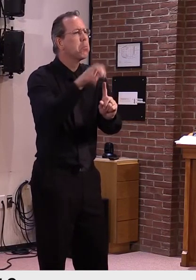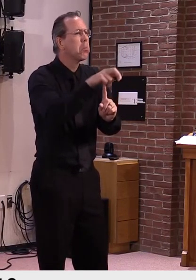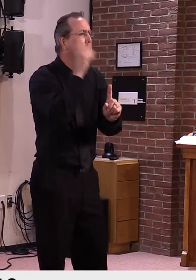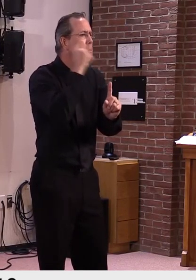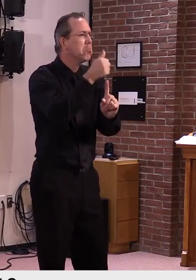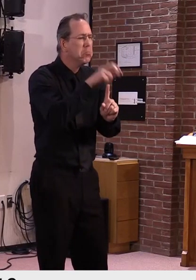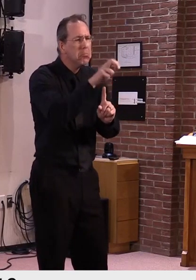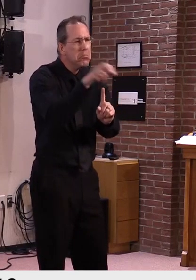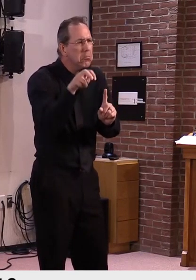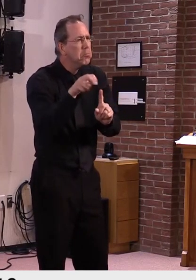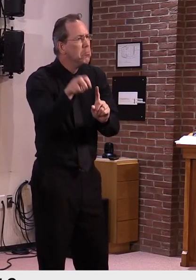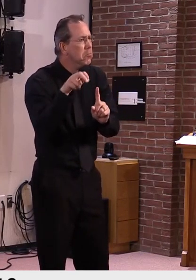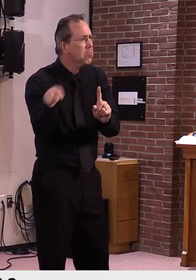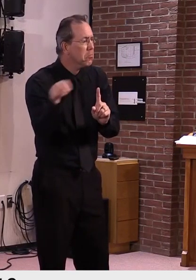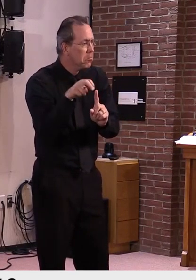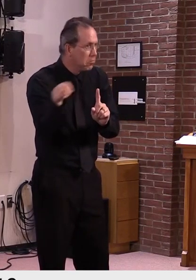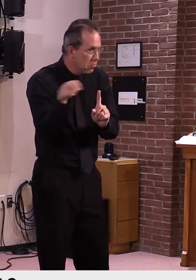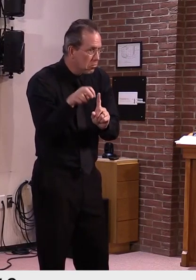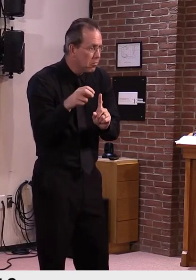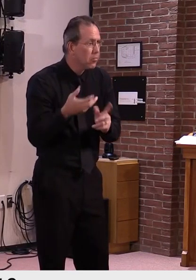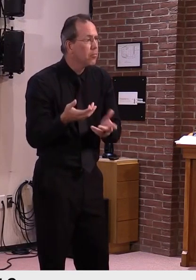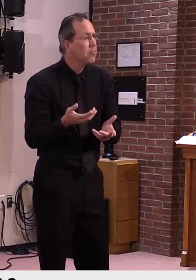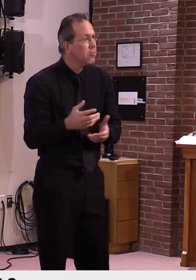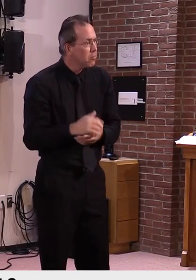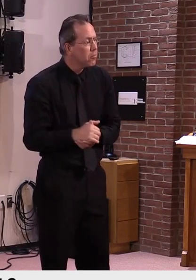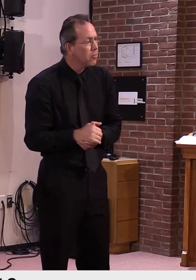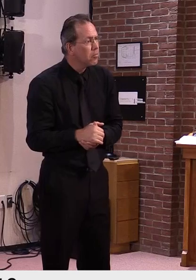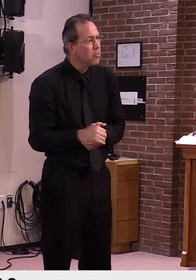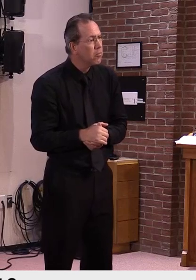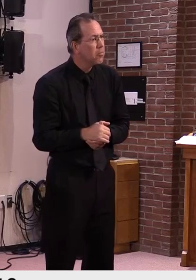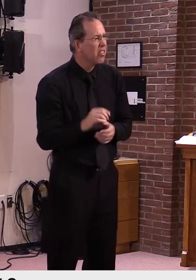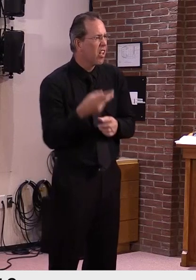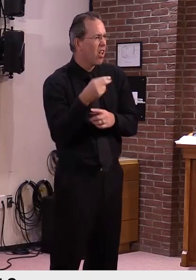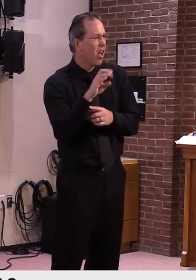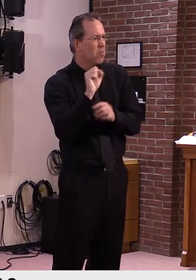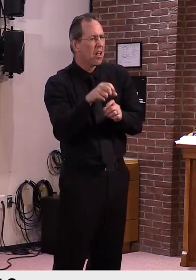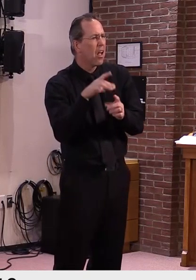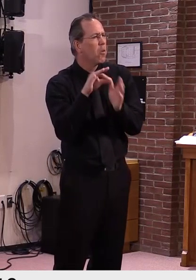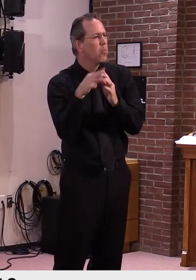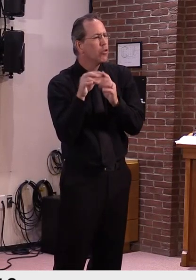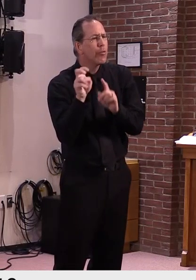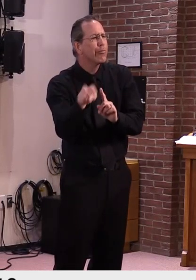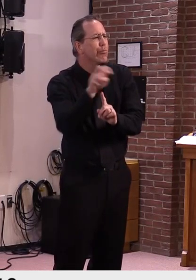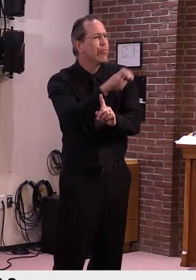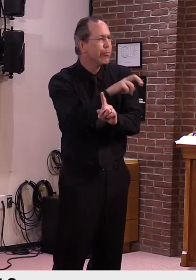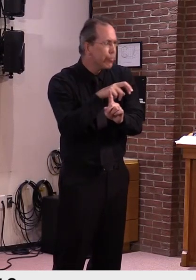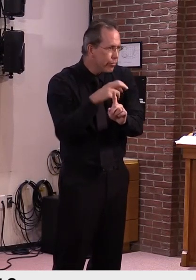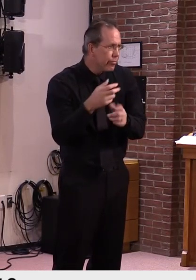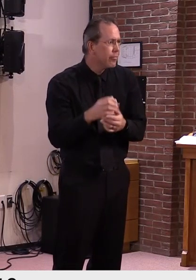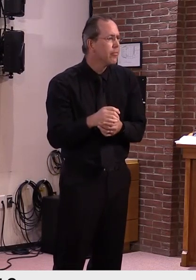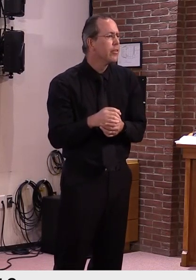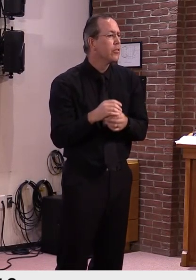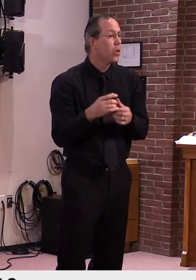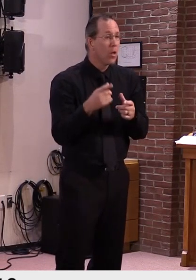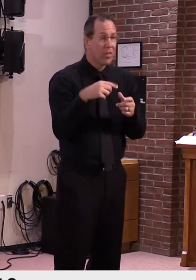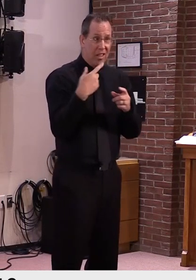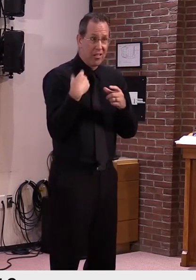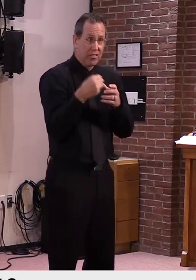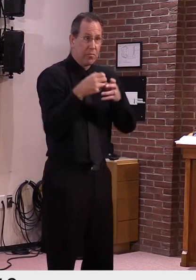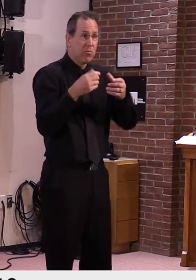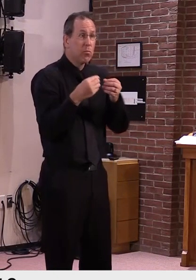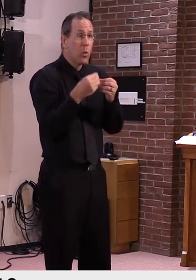occupy one slot over the course of a week. We're still looking to expand this, but I've just